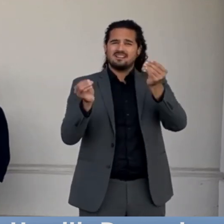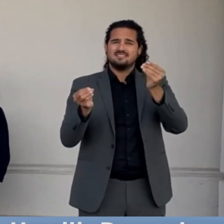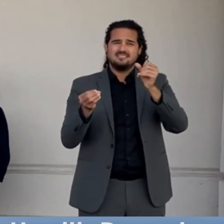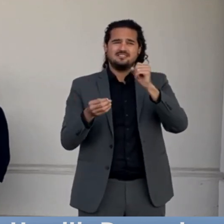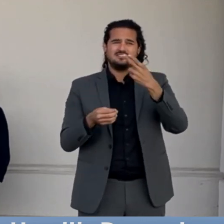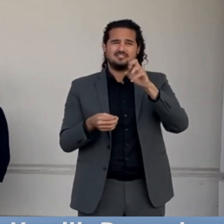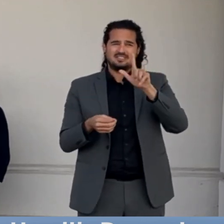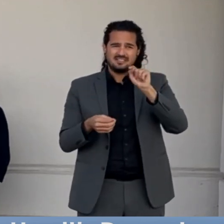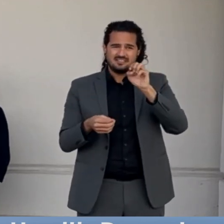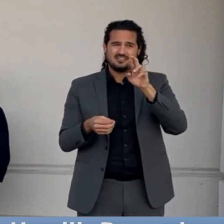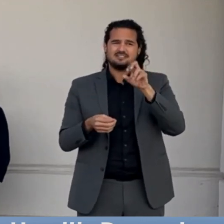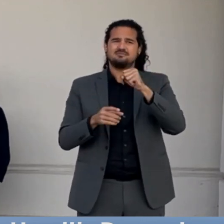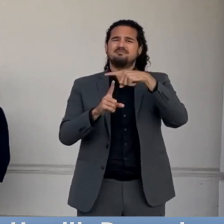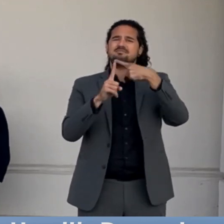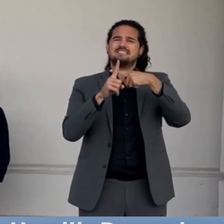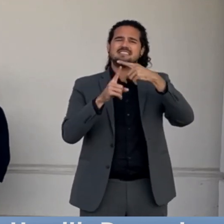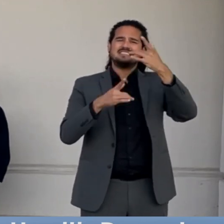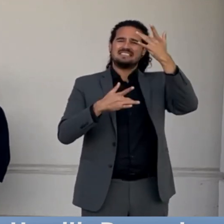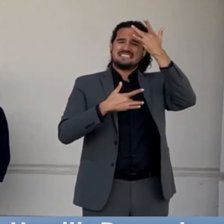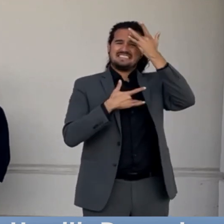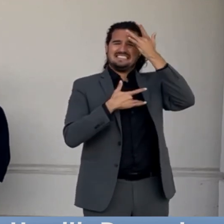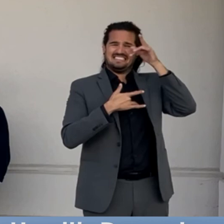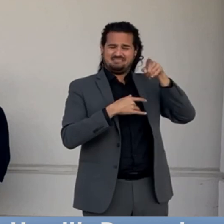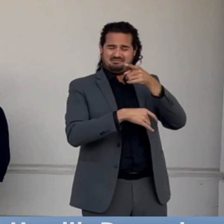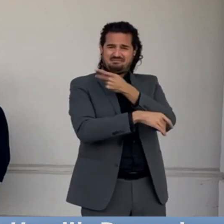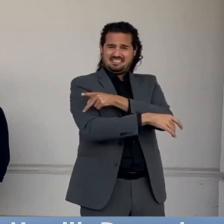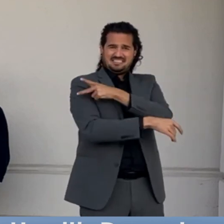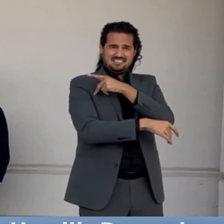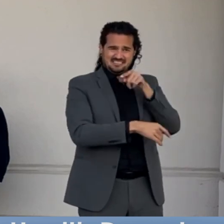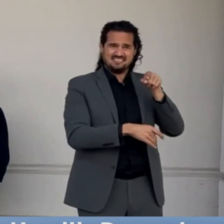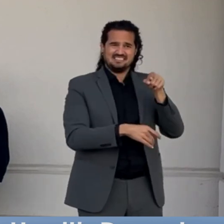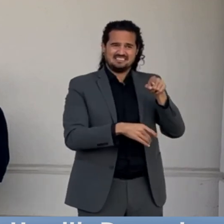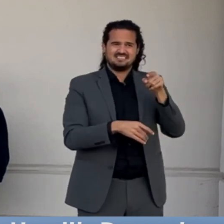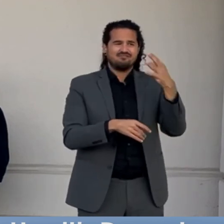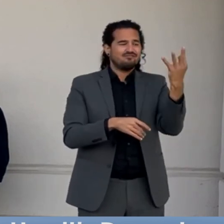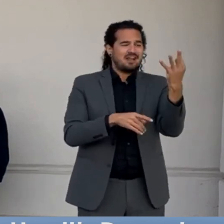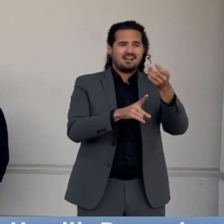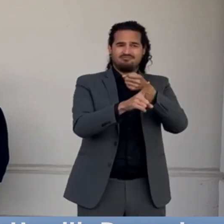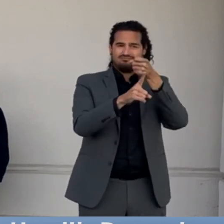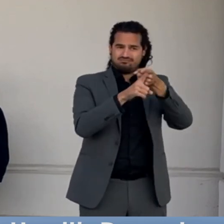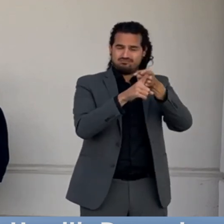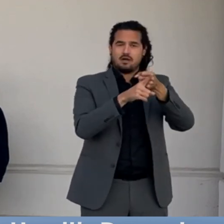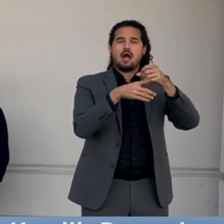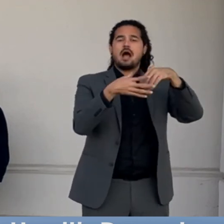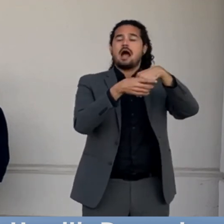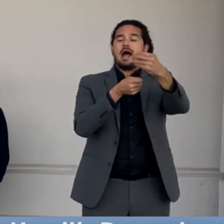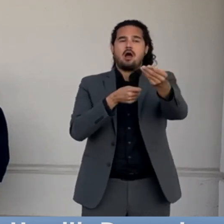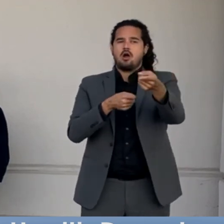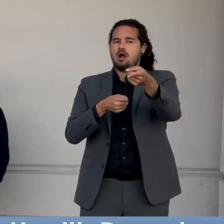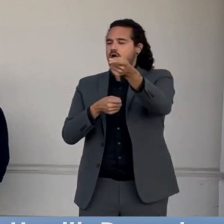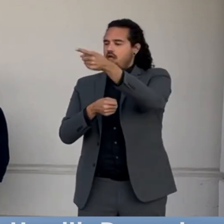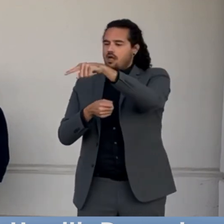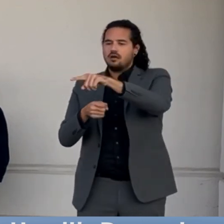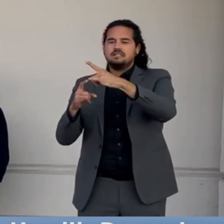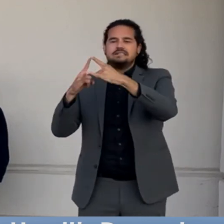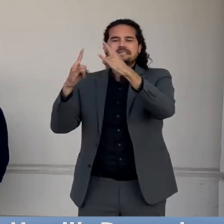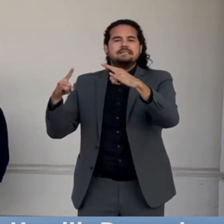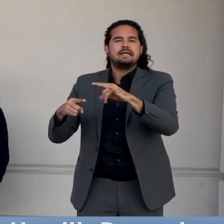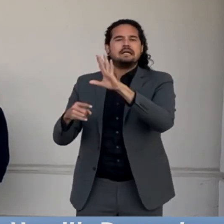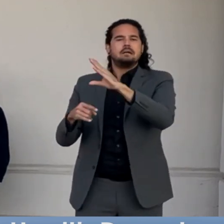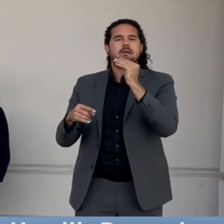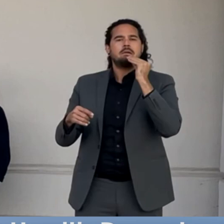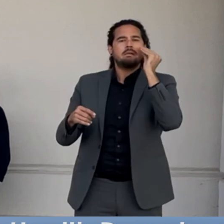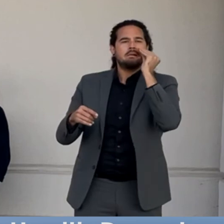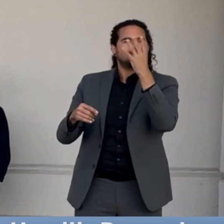as of Friday, and then discharged from that hospital back into a camp. Subsequently, the county did connect him to the hotel